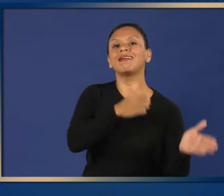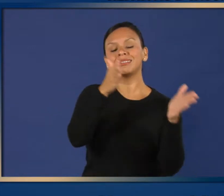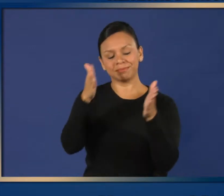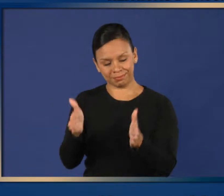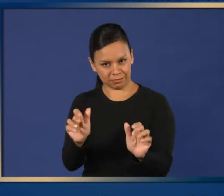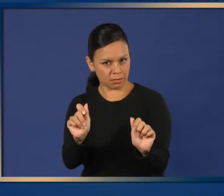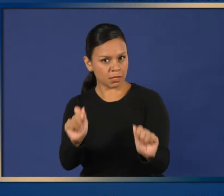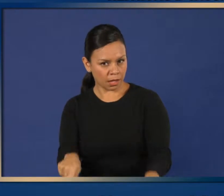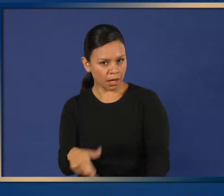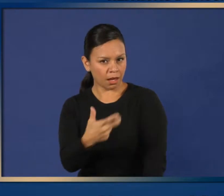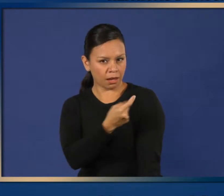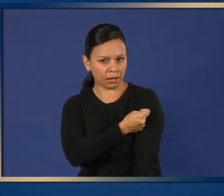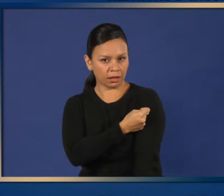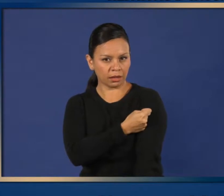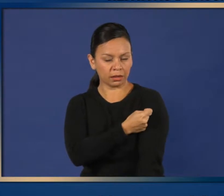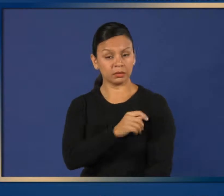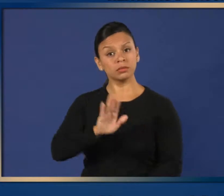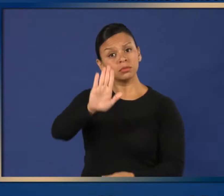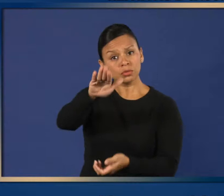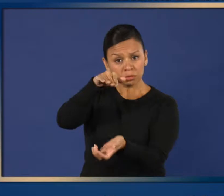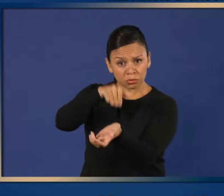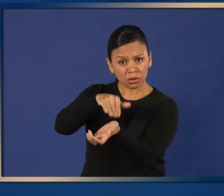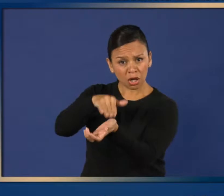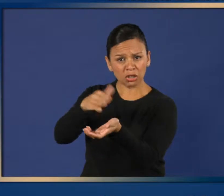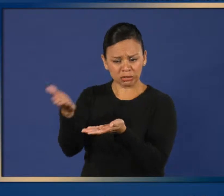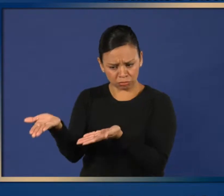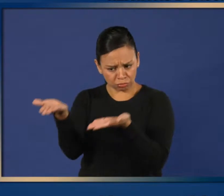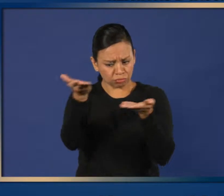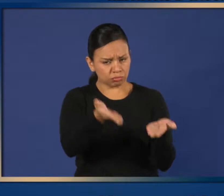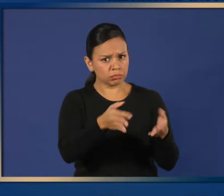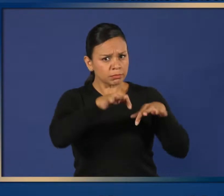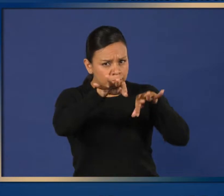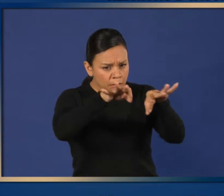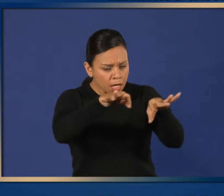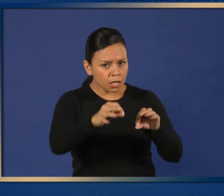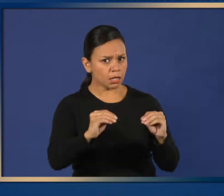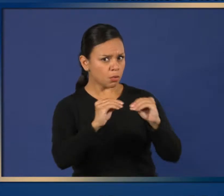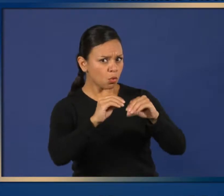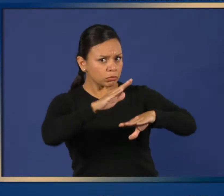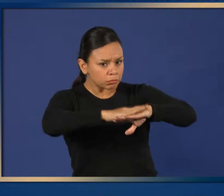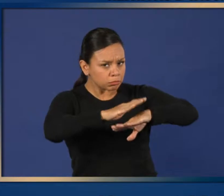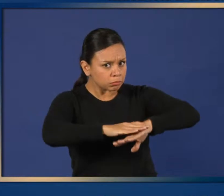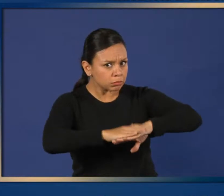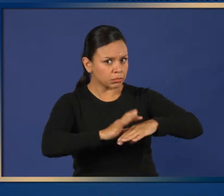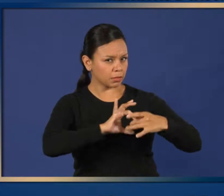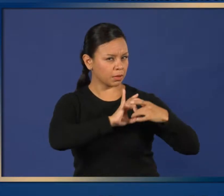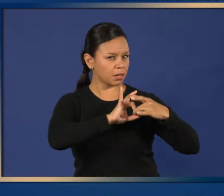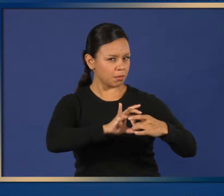Your provider can give you more information about these precautions.